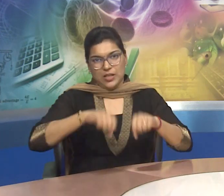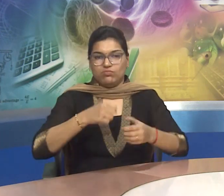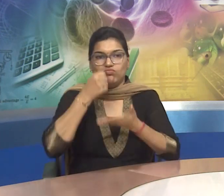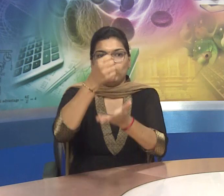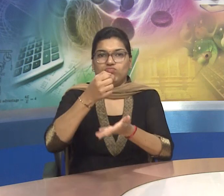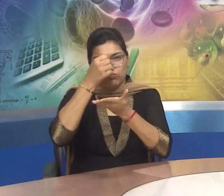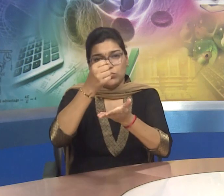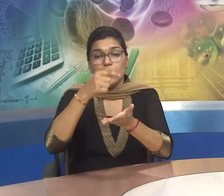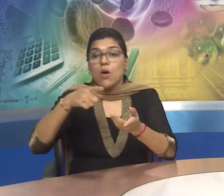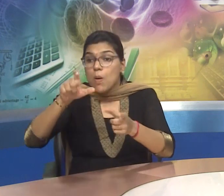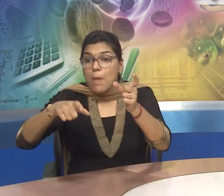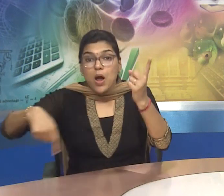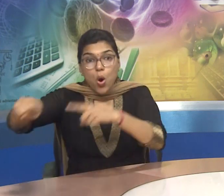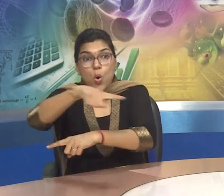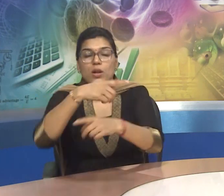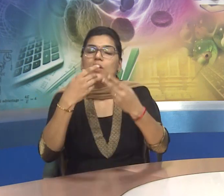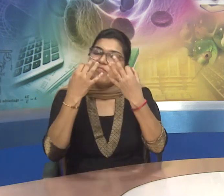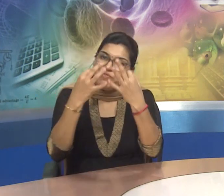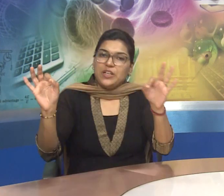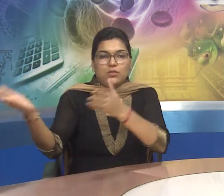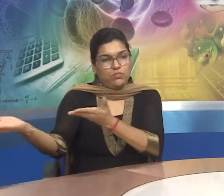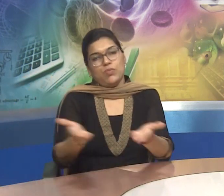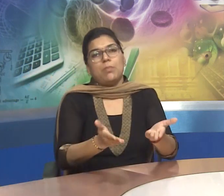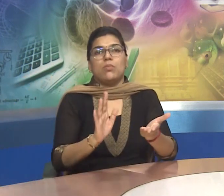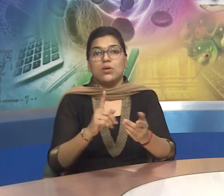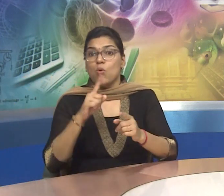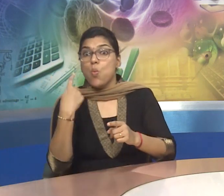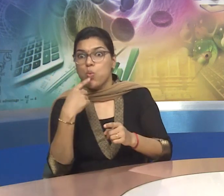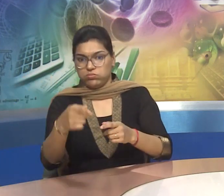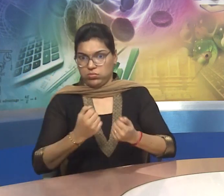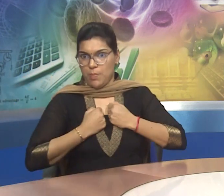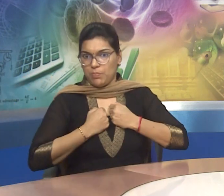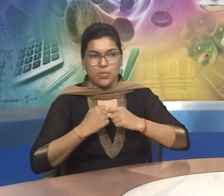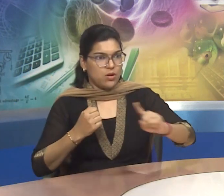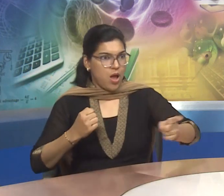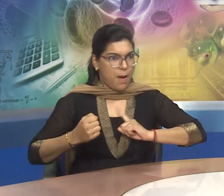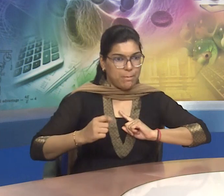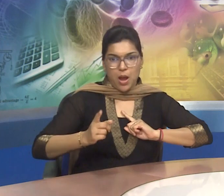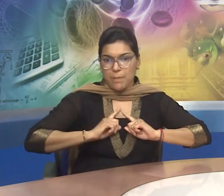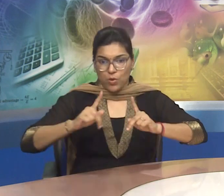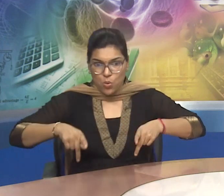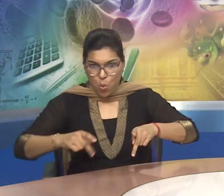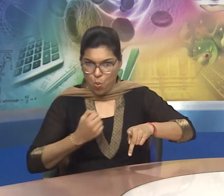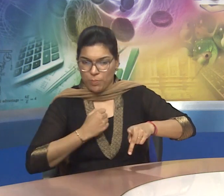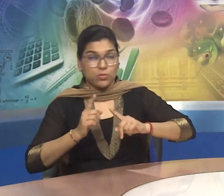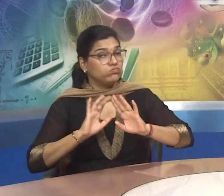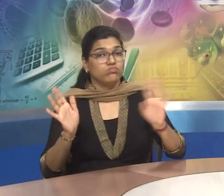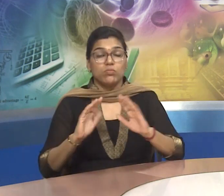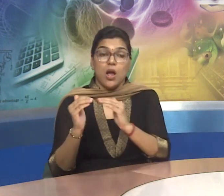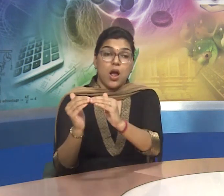So, all people have right that they can use the general public